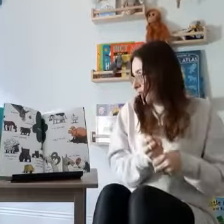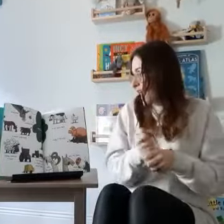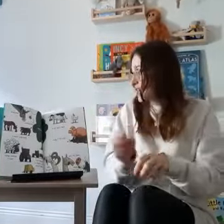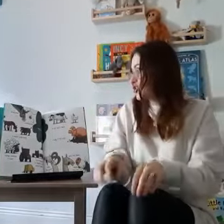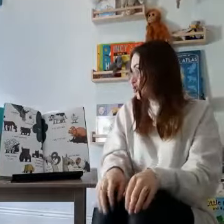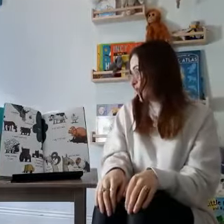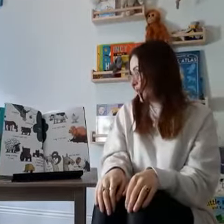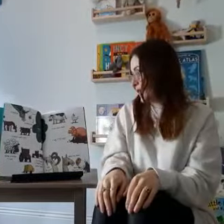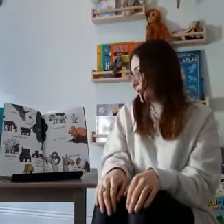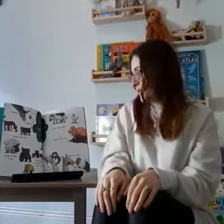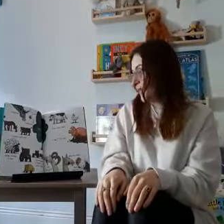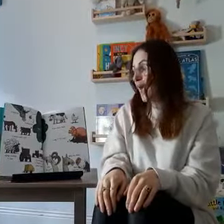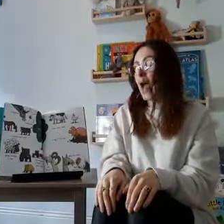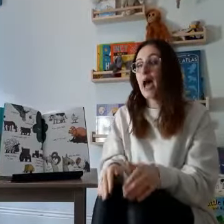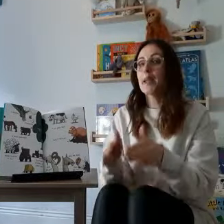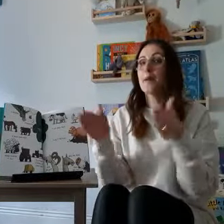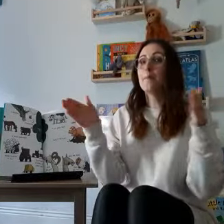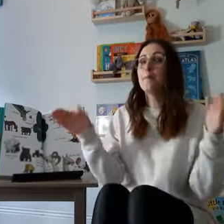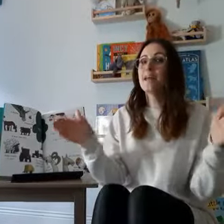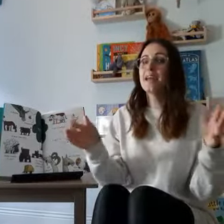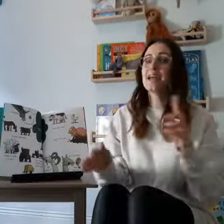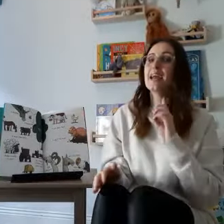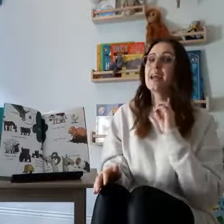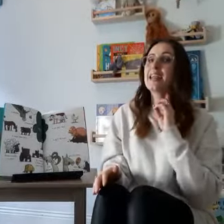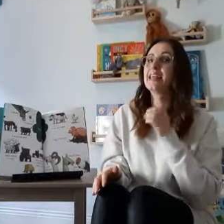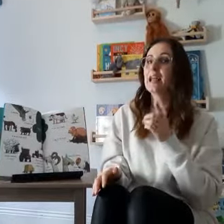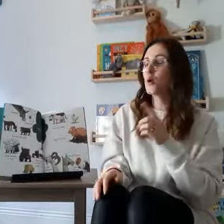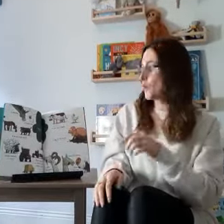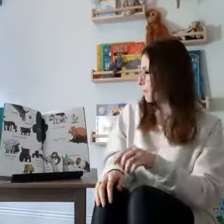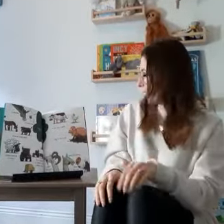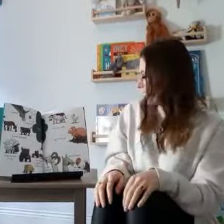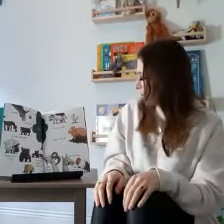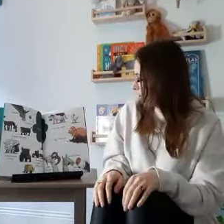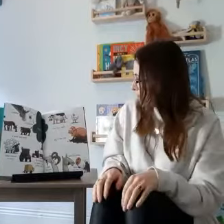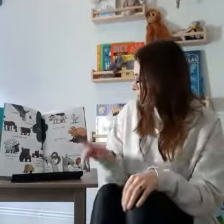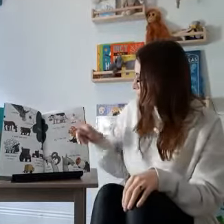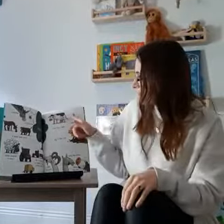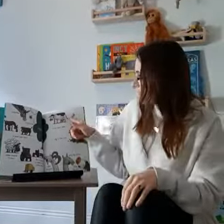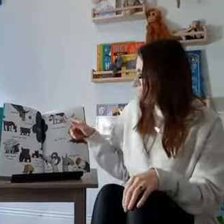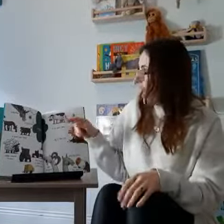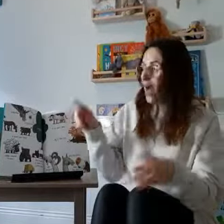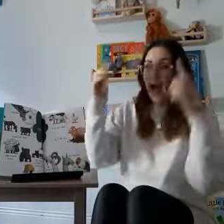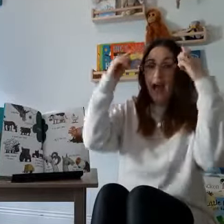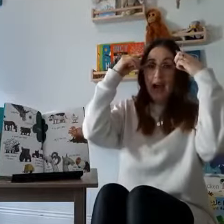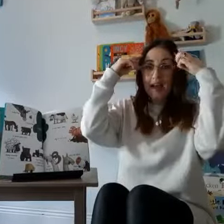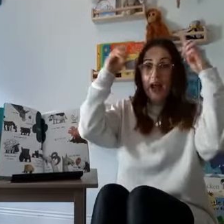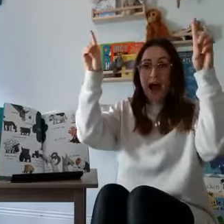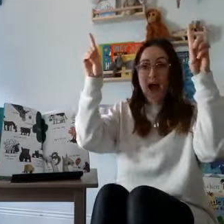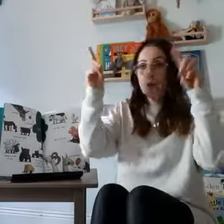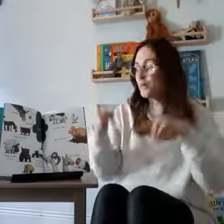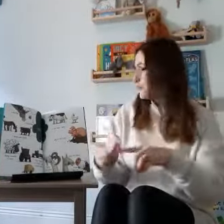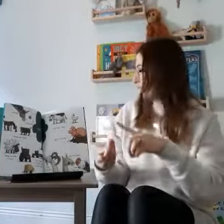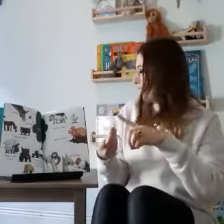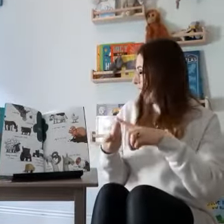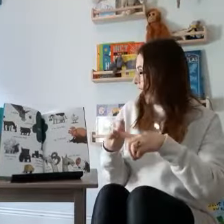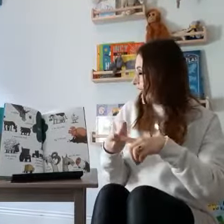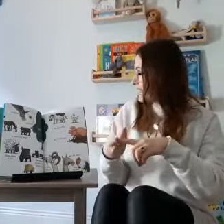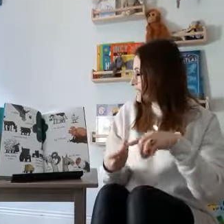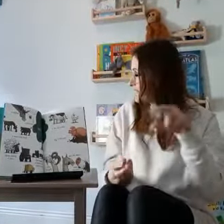a trailer and a big yellow baler, a cow and